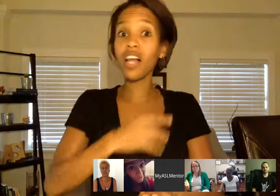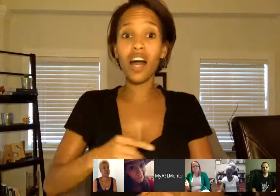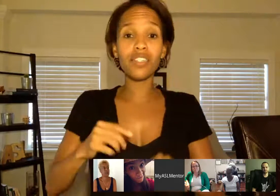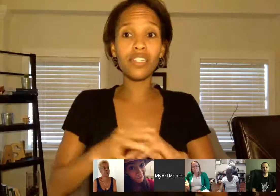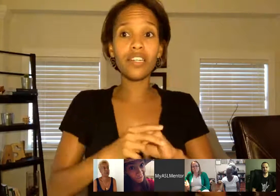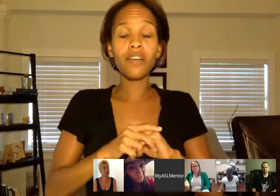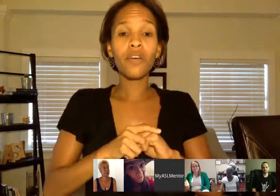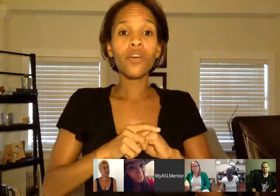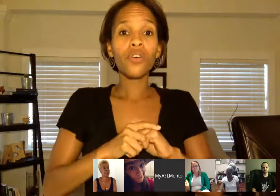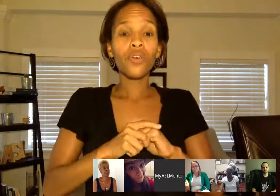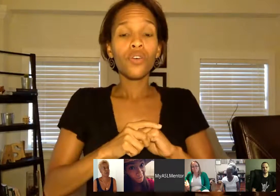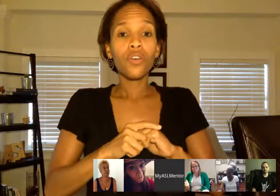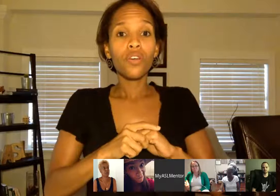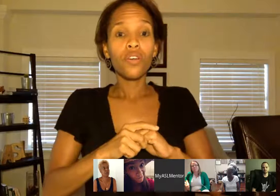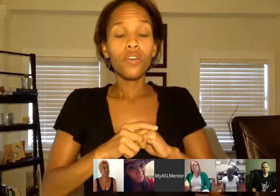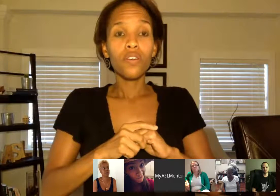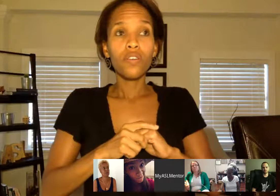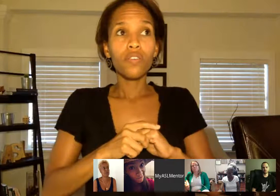a lot.